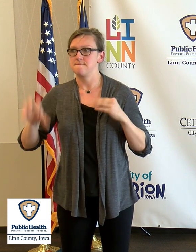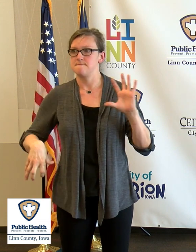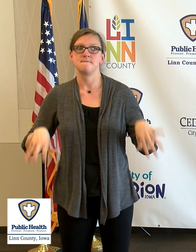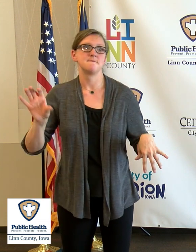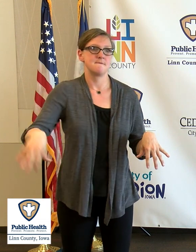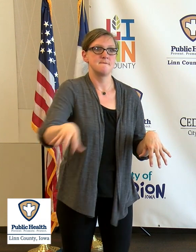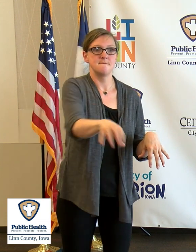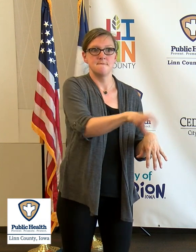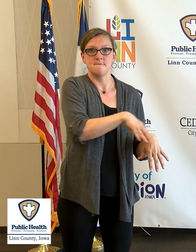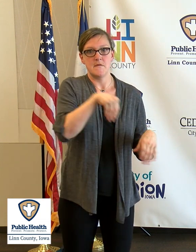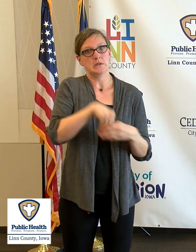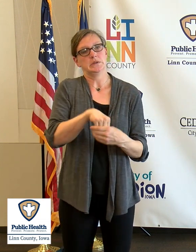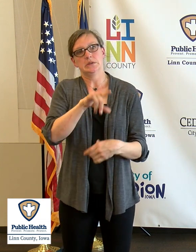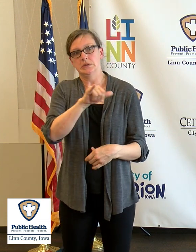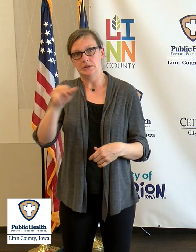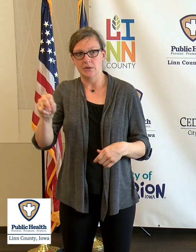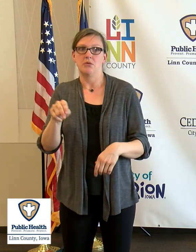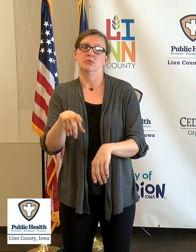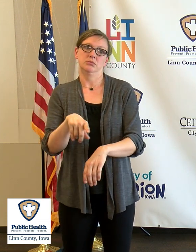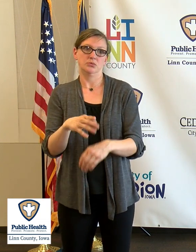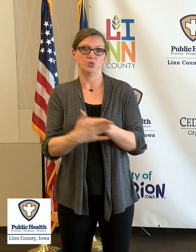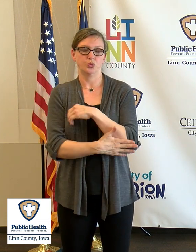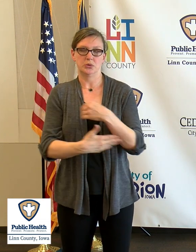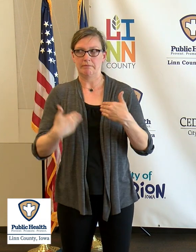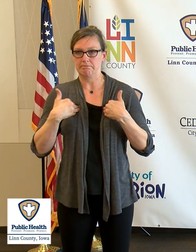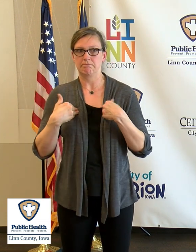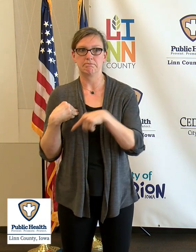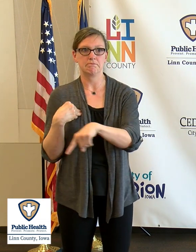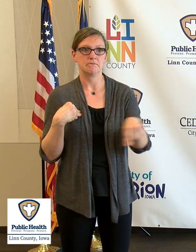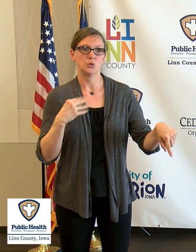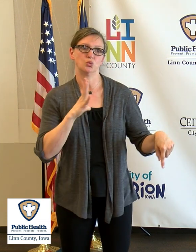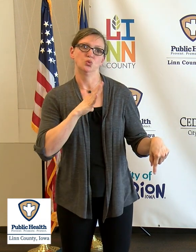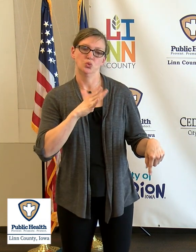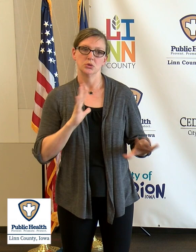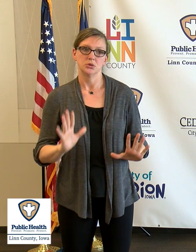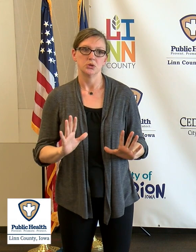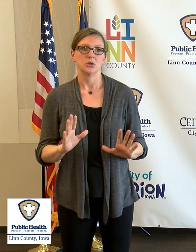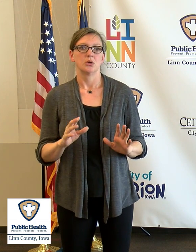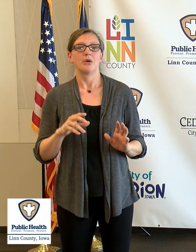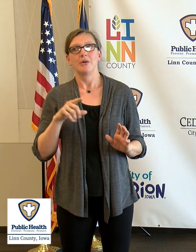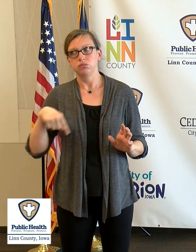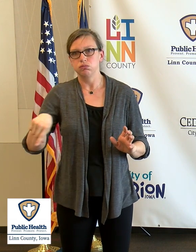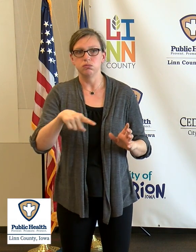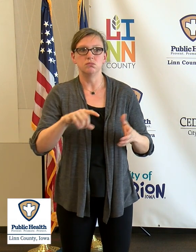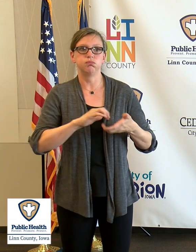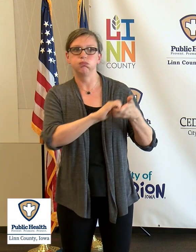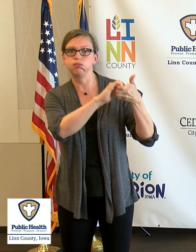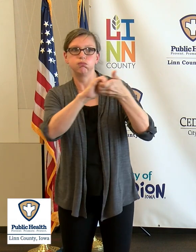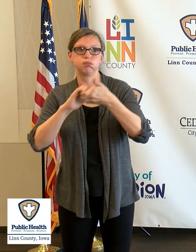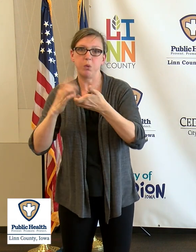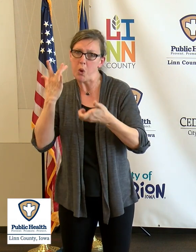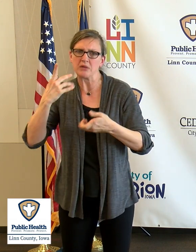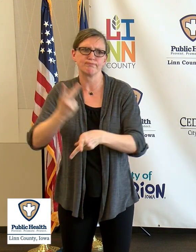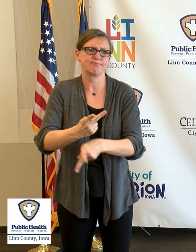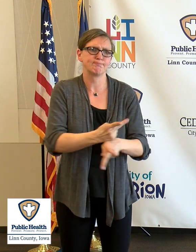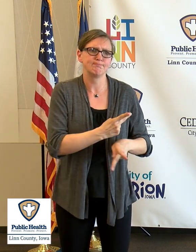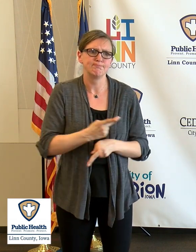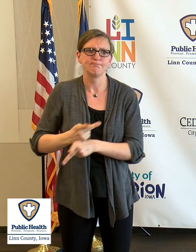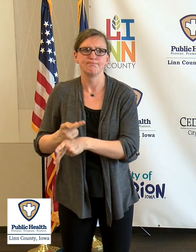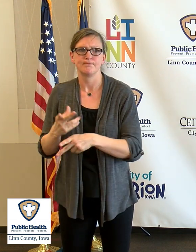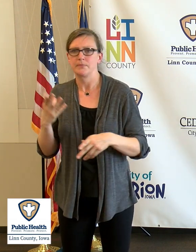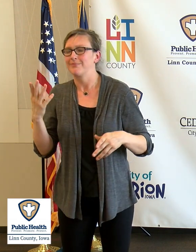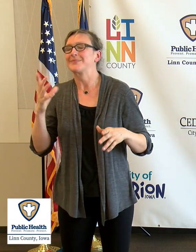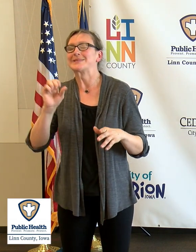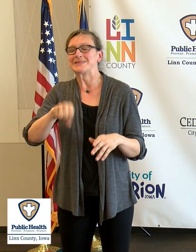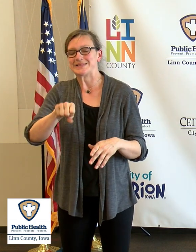plate. So the health department, in conjunction with other partners, we are monitoring the